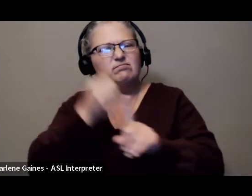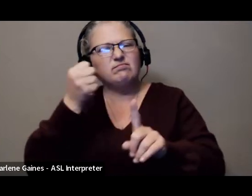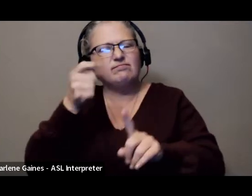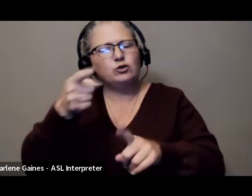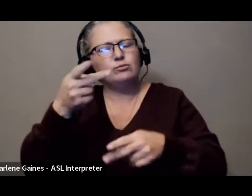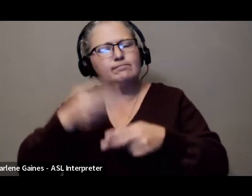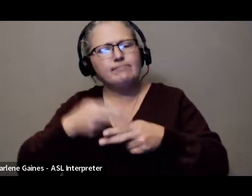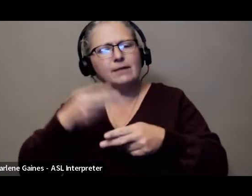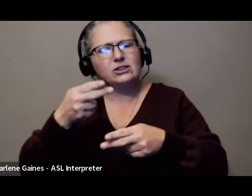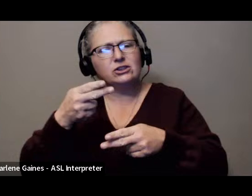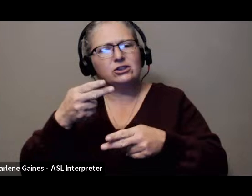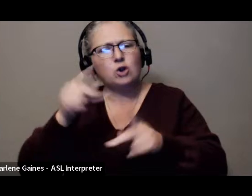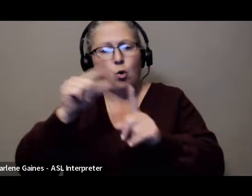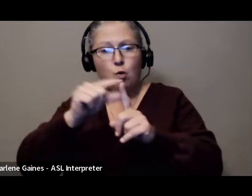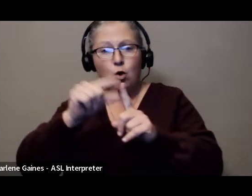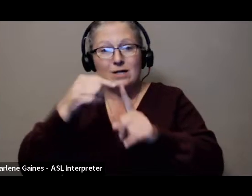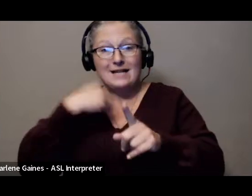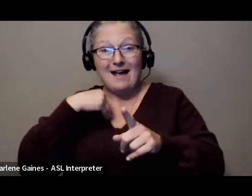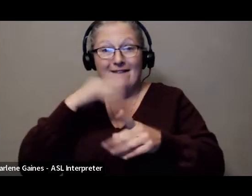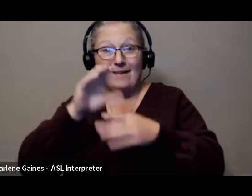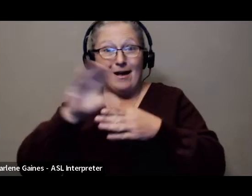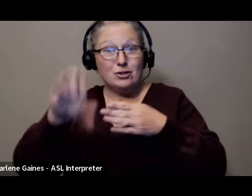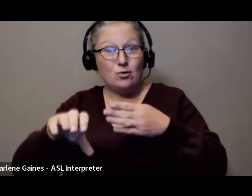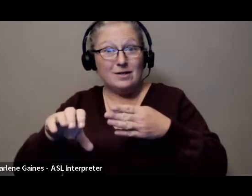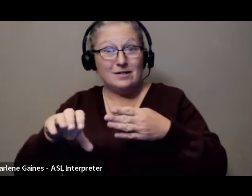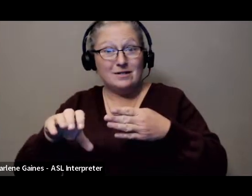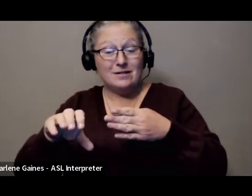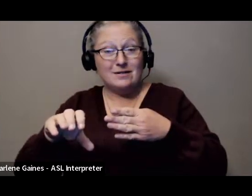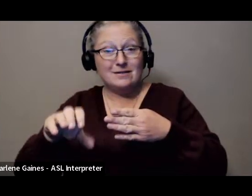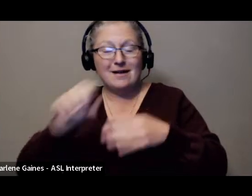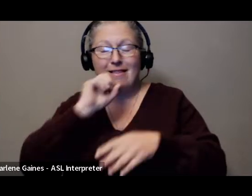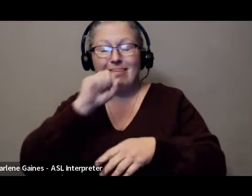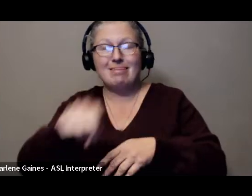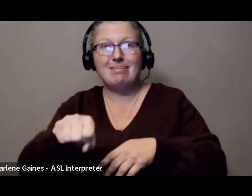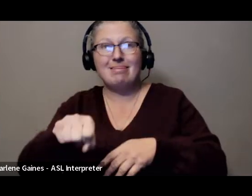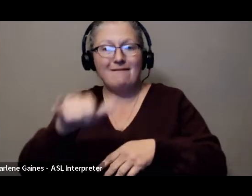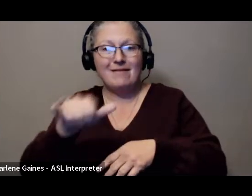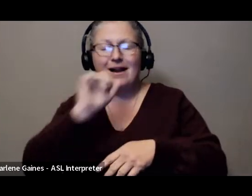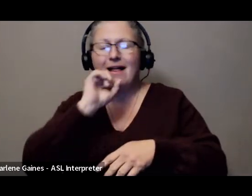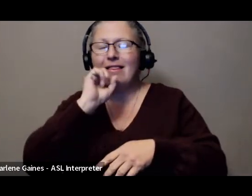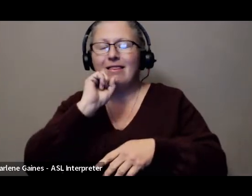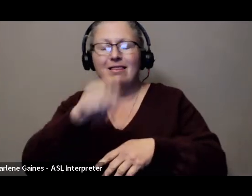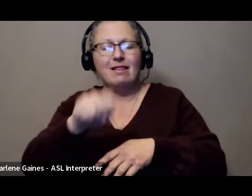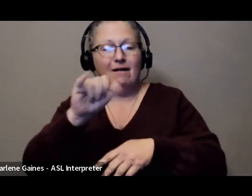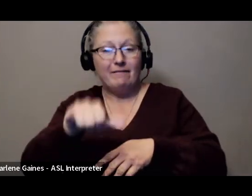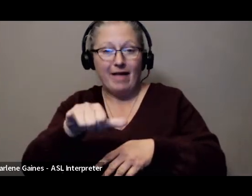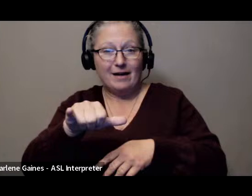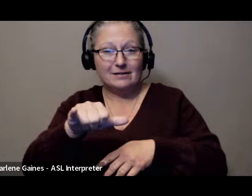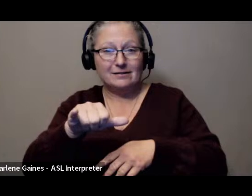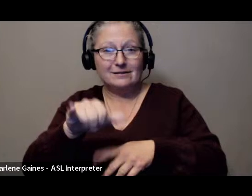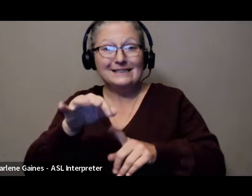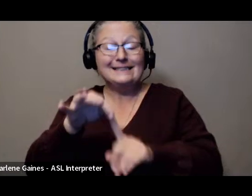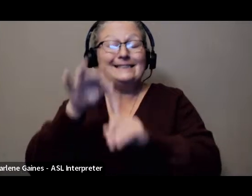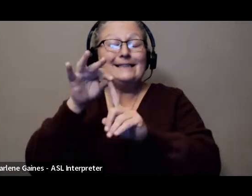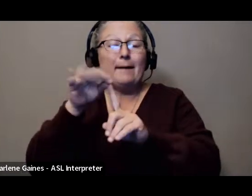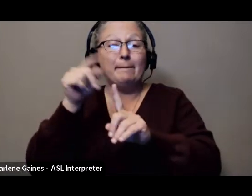mentioned words have consequences. Love that. Absolutely love that.